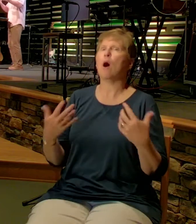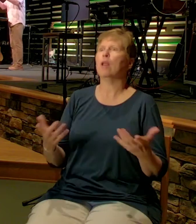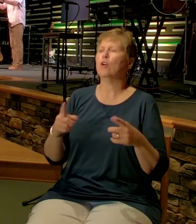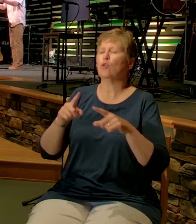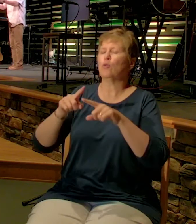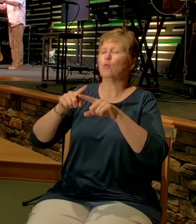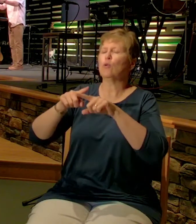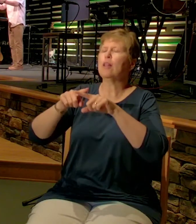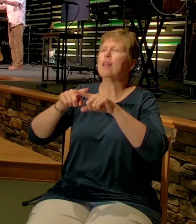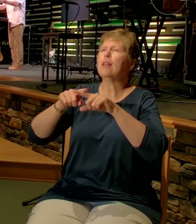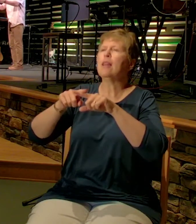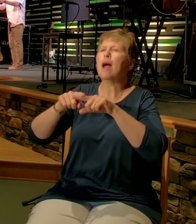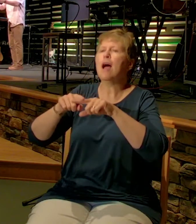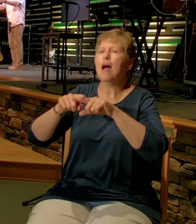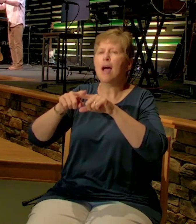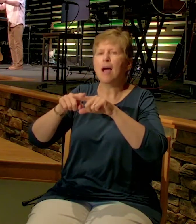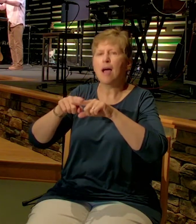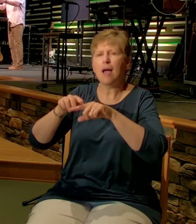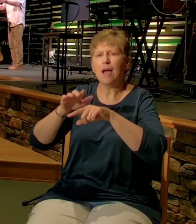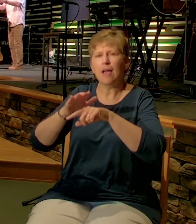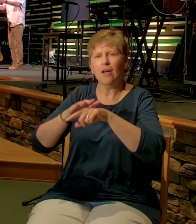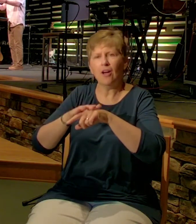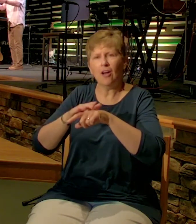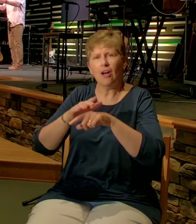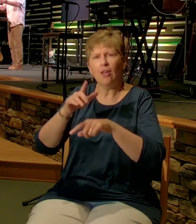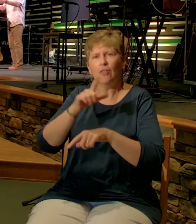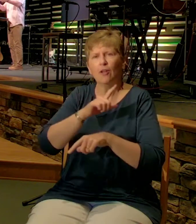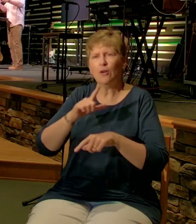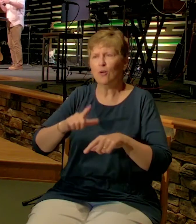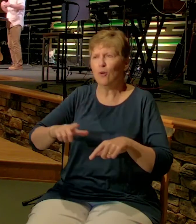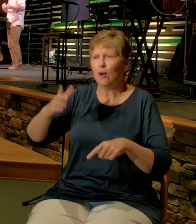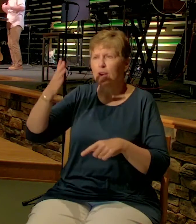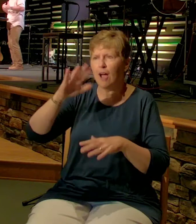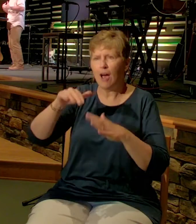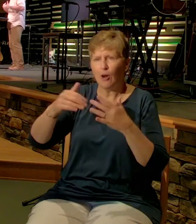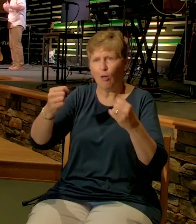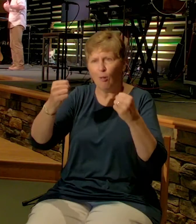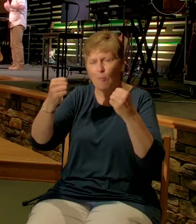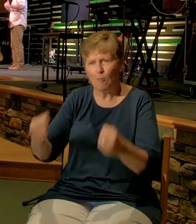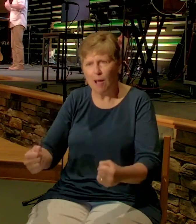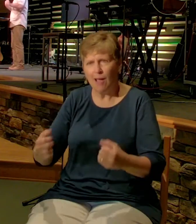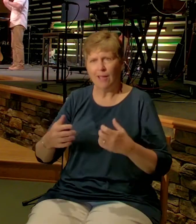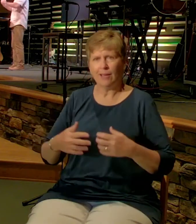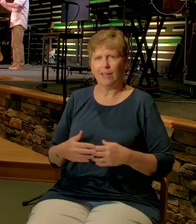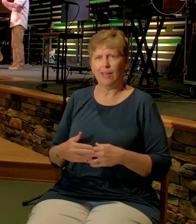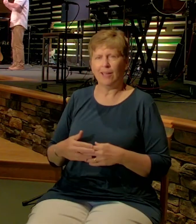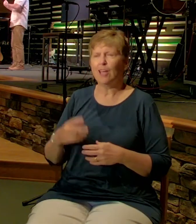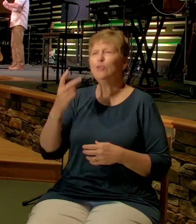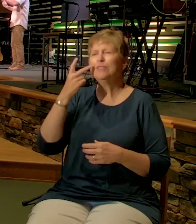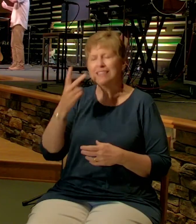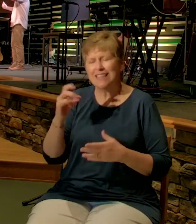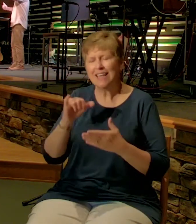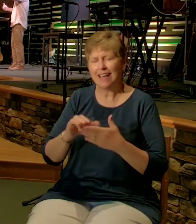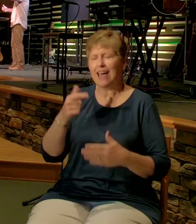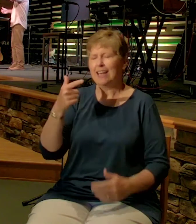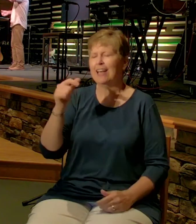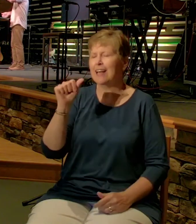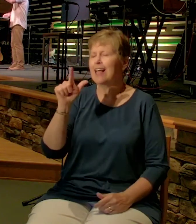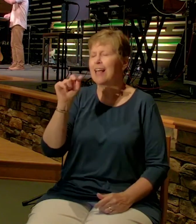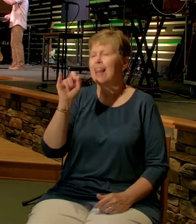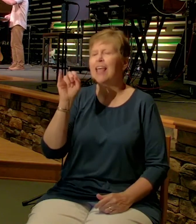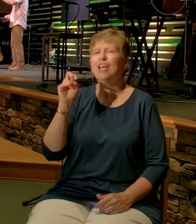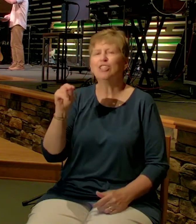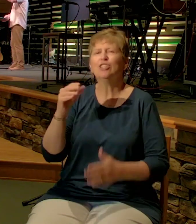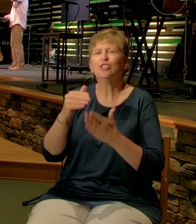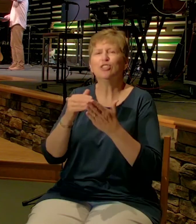be reliant upon the Lord God Almighty. And you see this in Galatians chapter 5, especially the